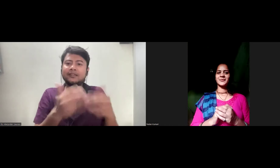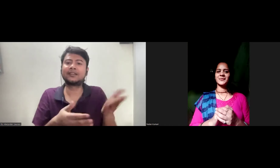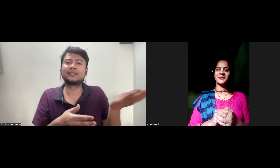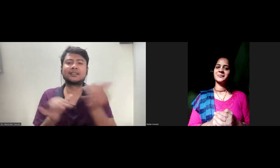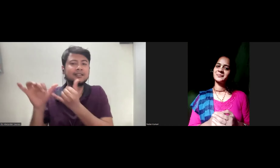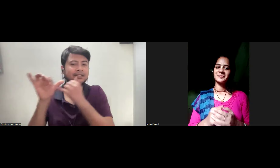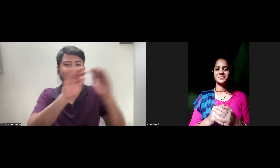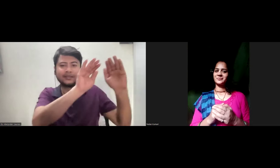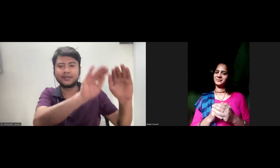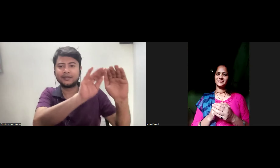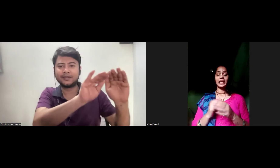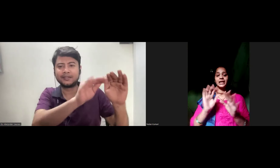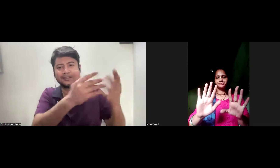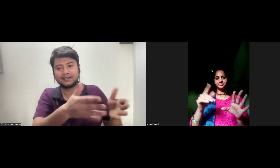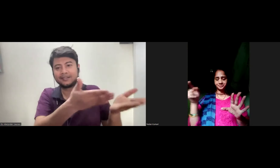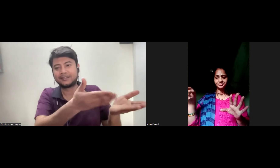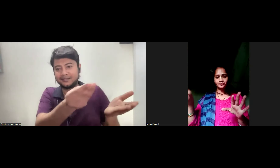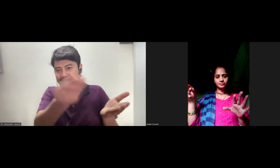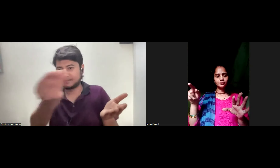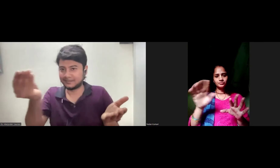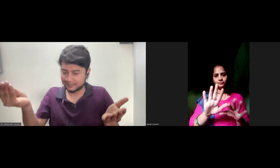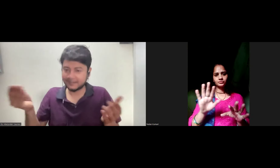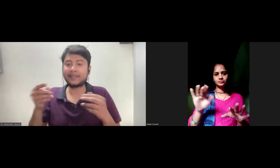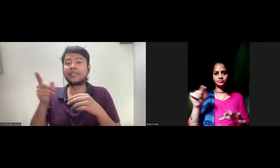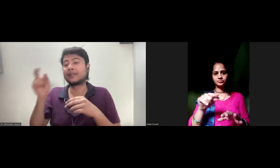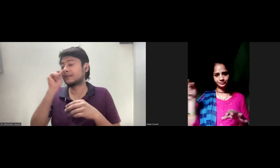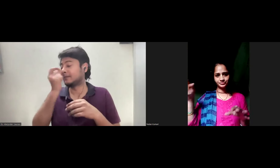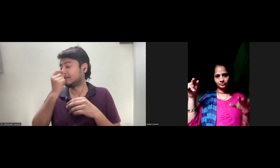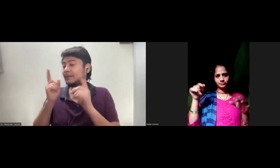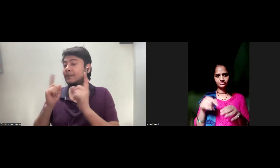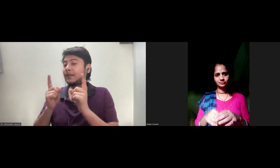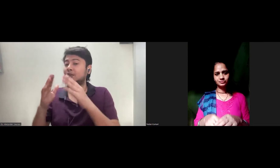or Narasimhadev, I give it to my family members and we eat it.